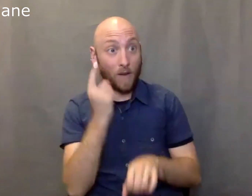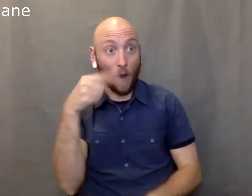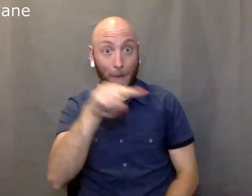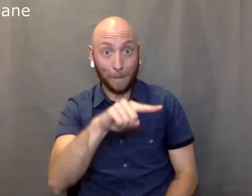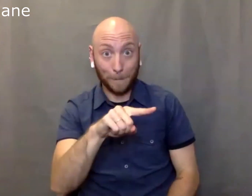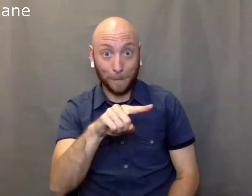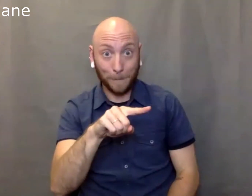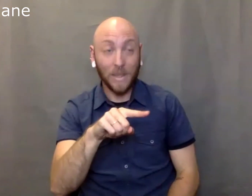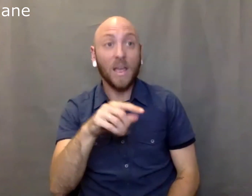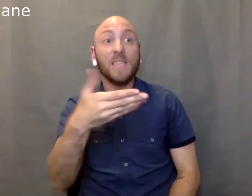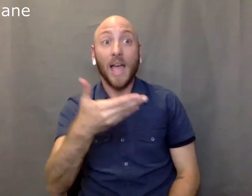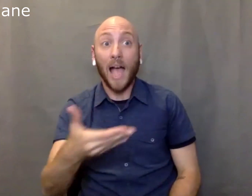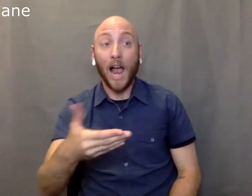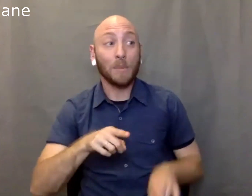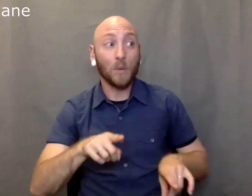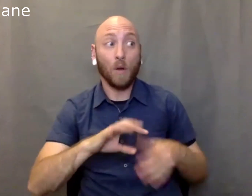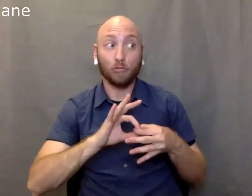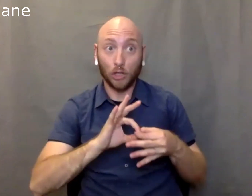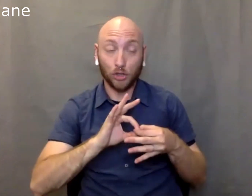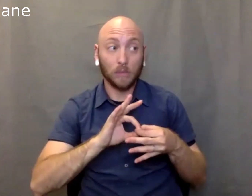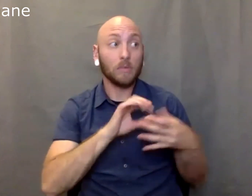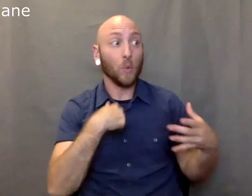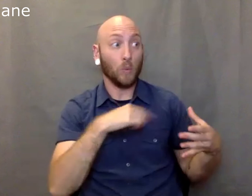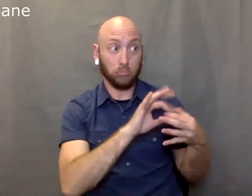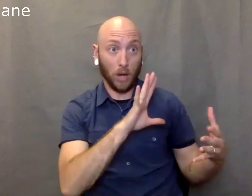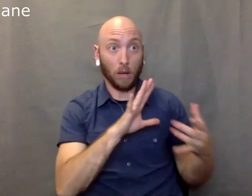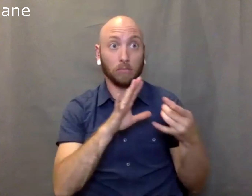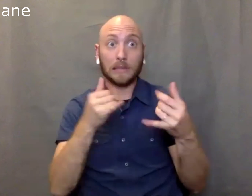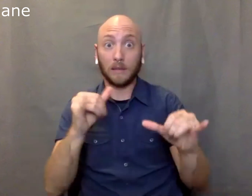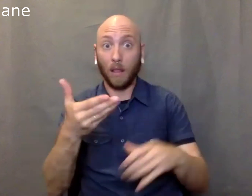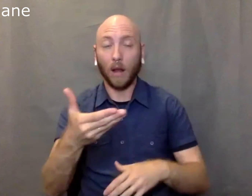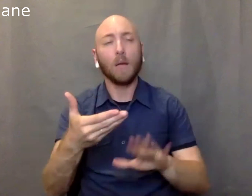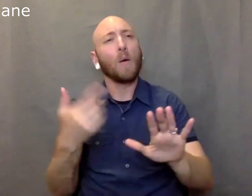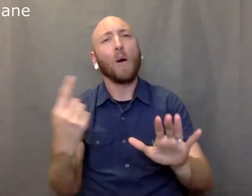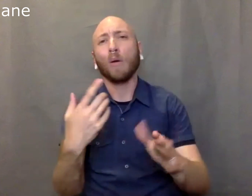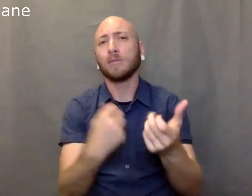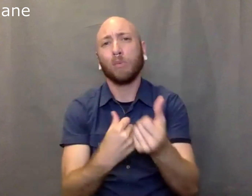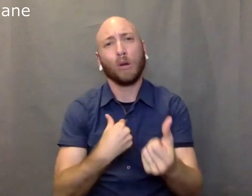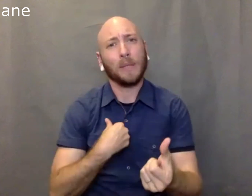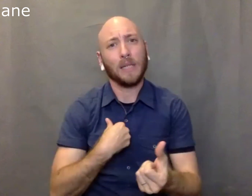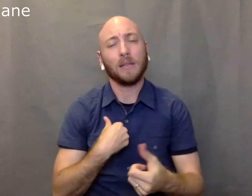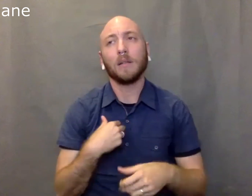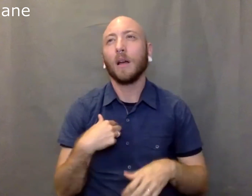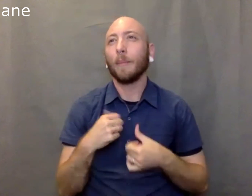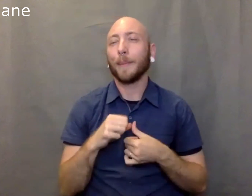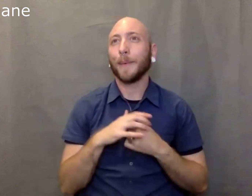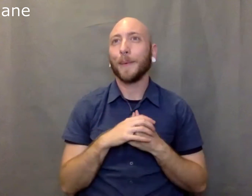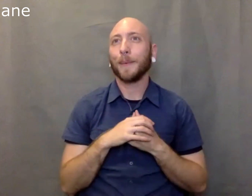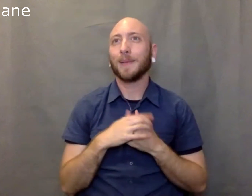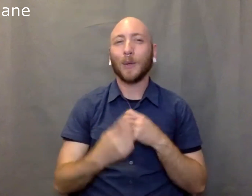we were together, and I stayed there after we broke up. And they've always been good to me. I remember like 1 year for my birthday, my mom couldn't